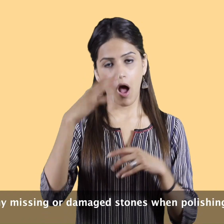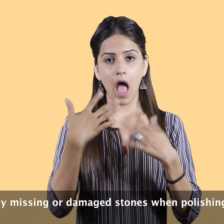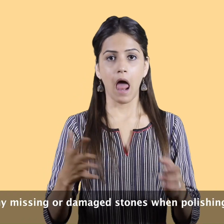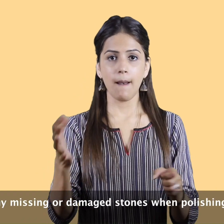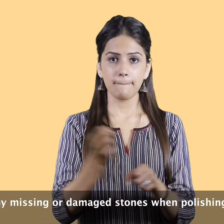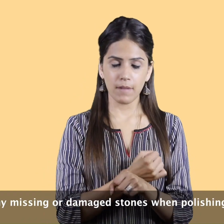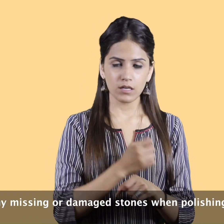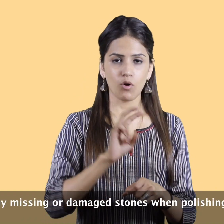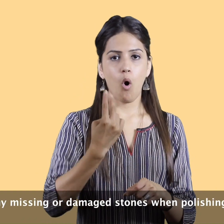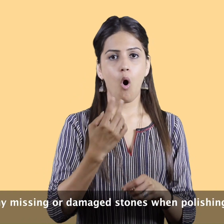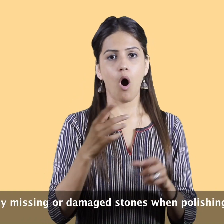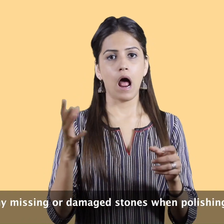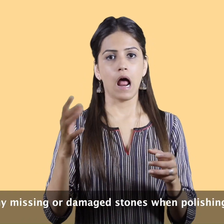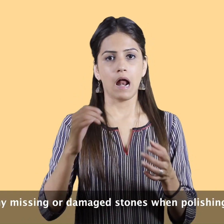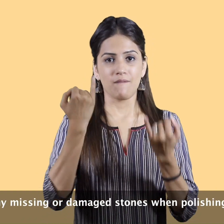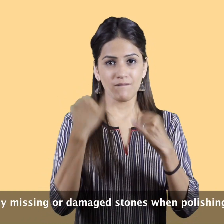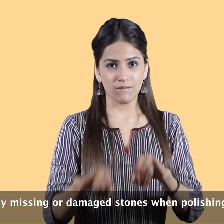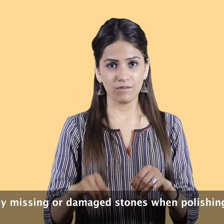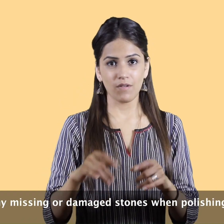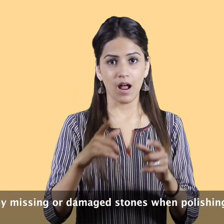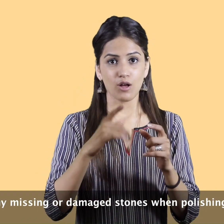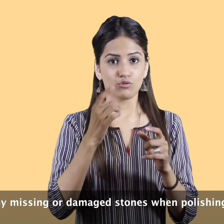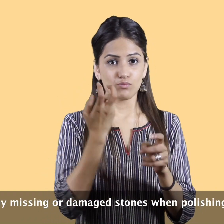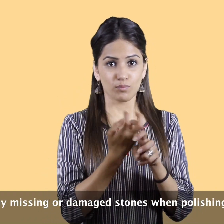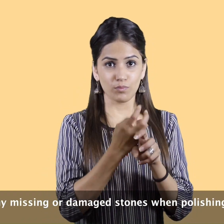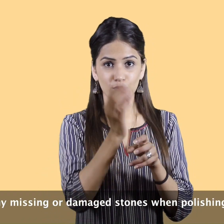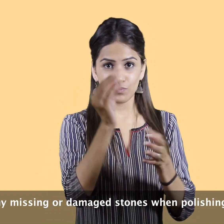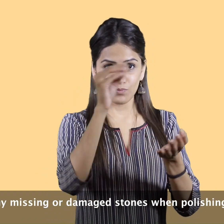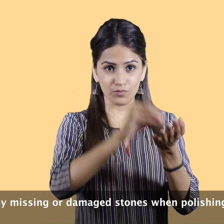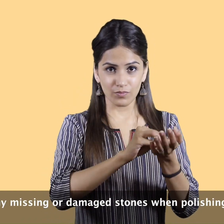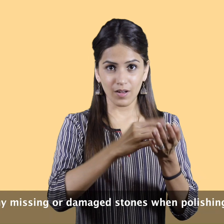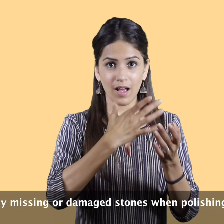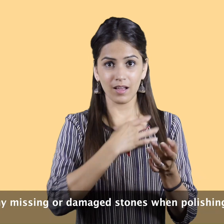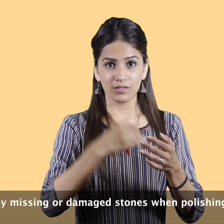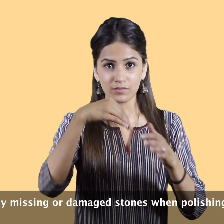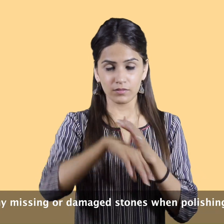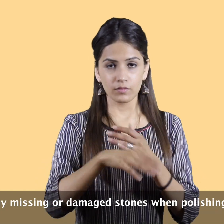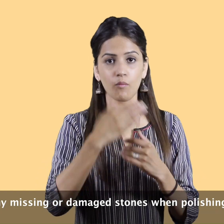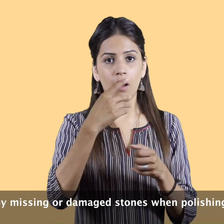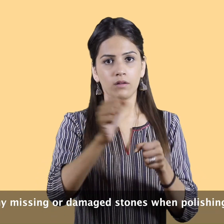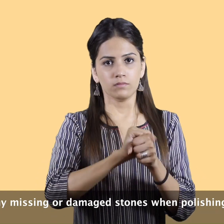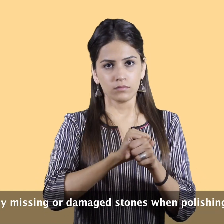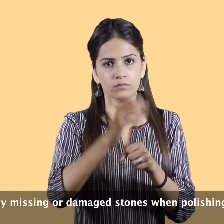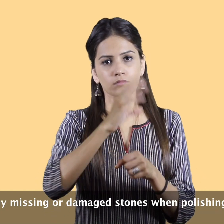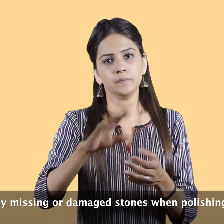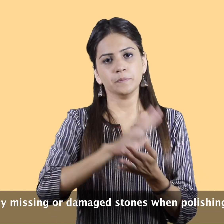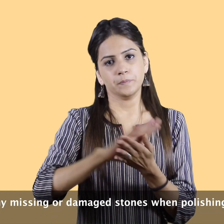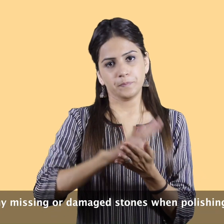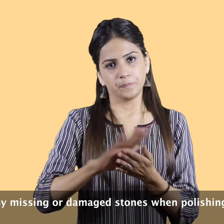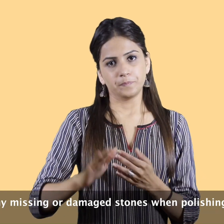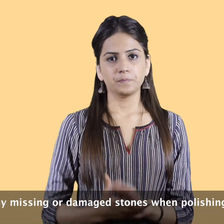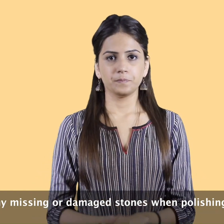Number 7. Check for any missing or damaged stones when polishing and cleaning. Thank you.